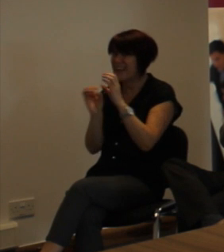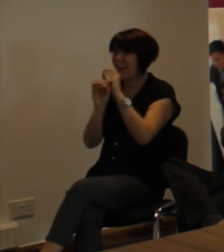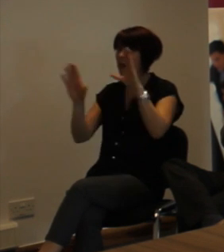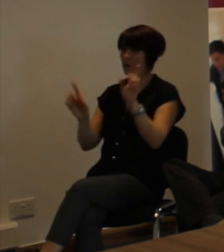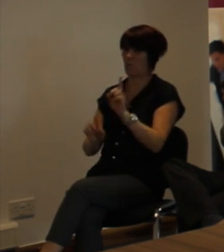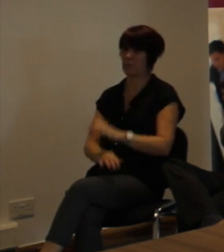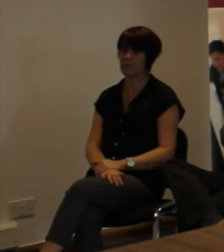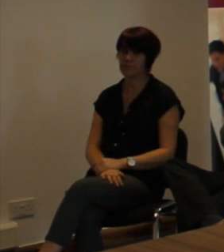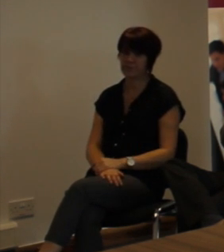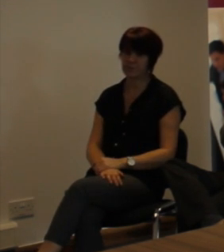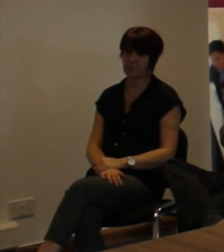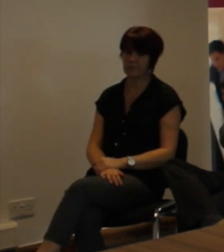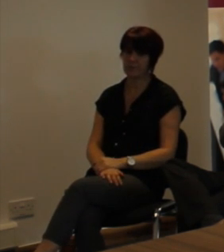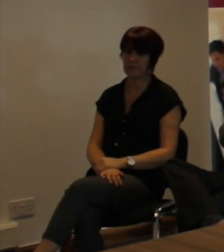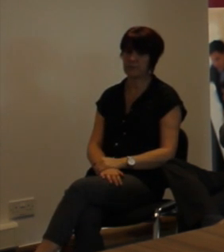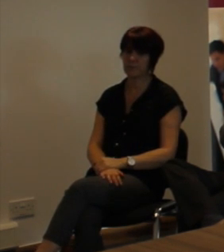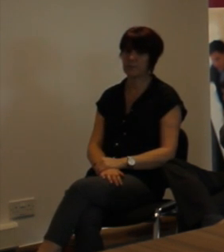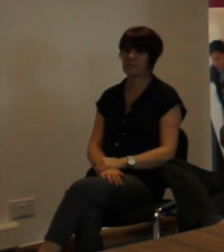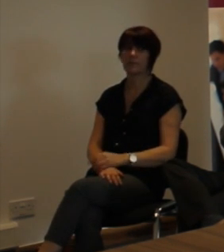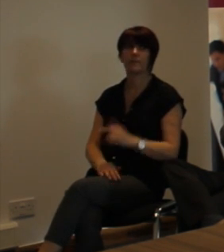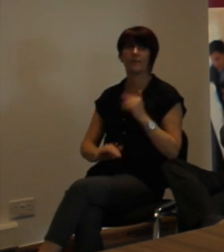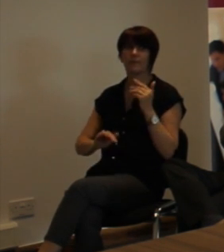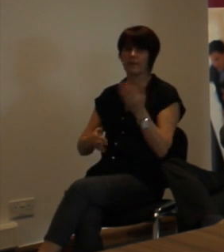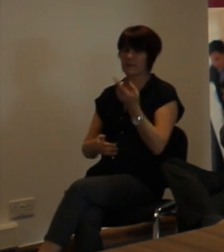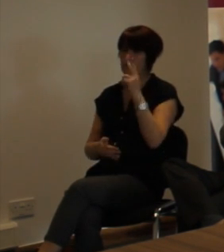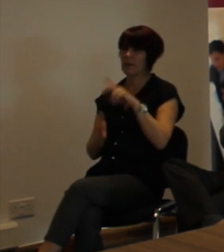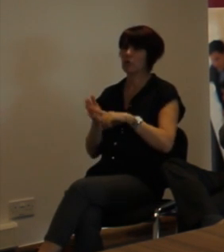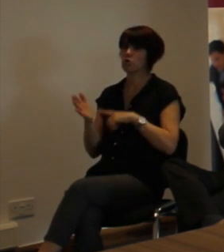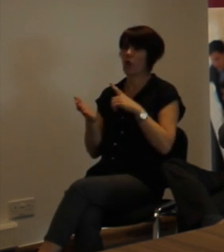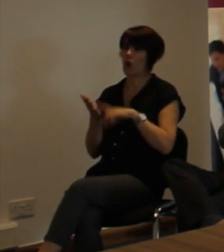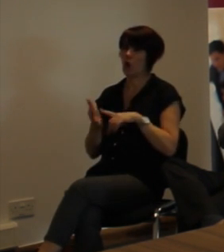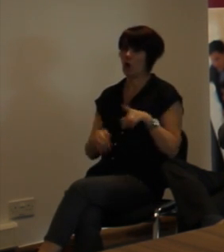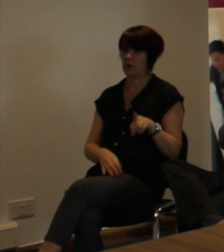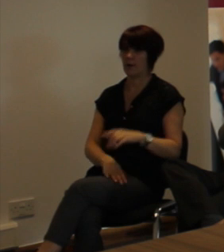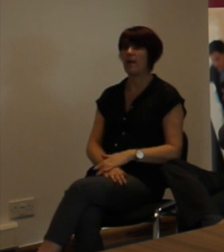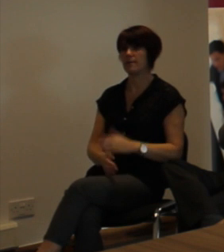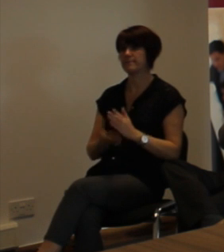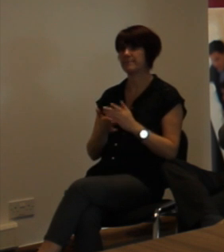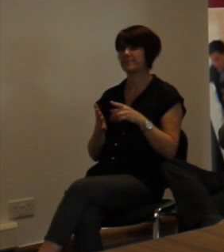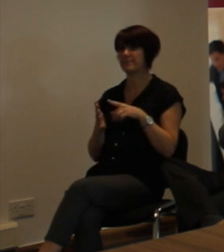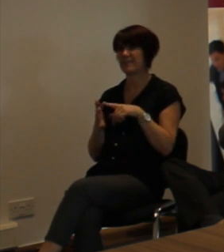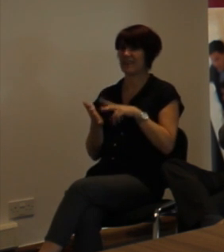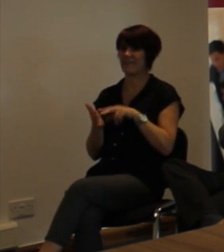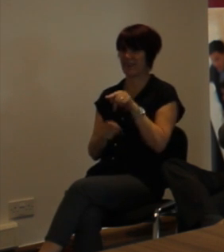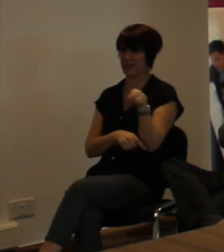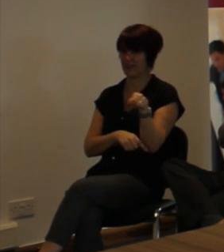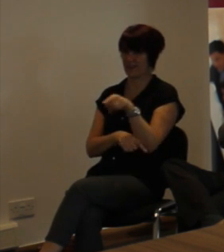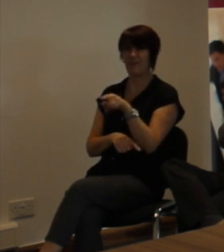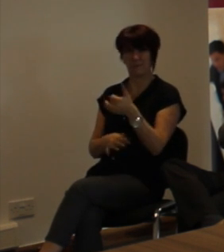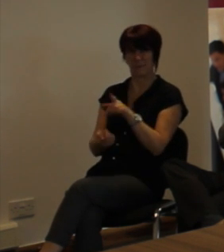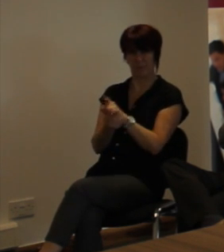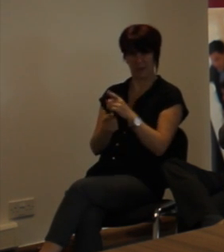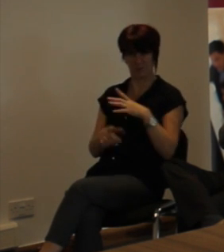we are. Just to introduce myself a bit more, my name is Jonathan Lana. I am an external verifier here. Some of you would have